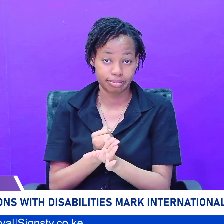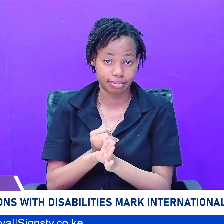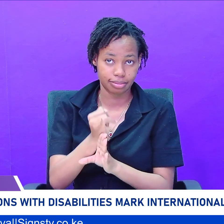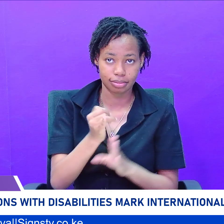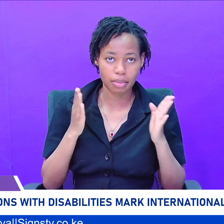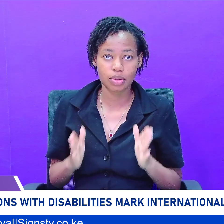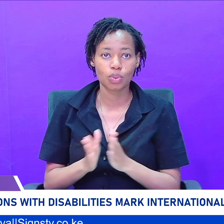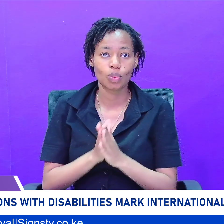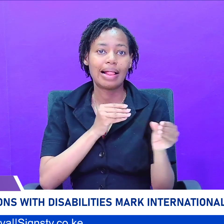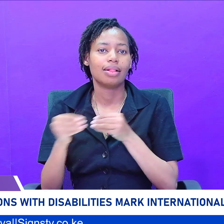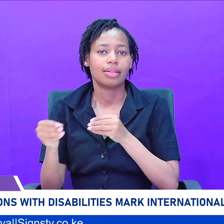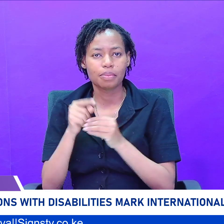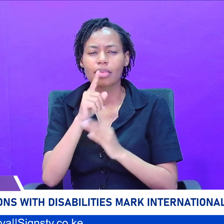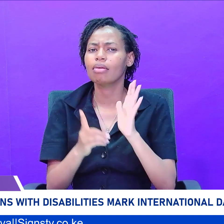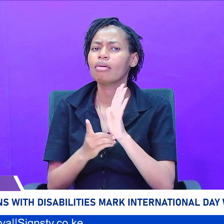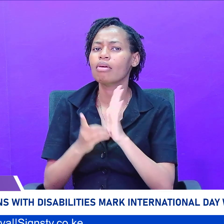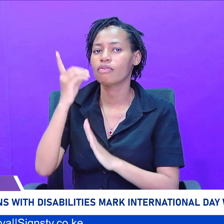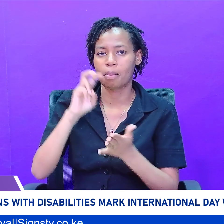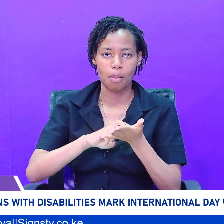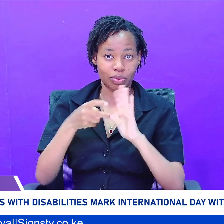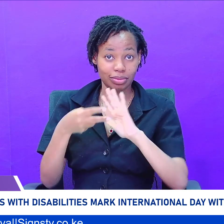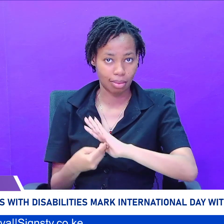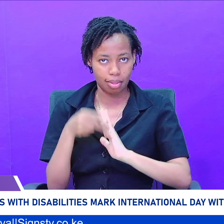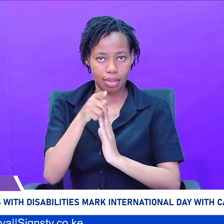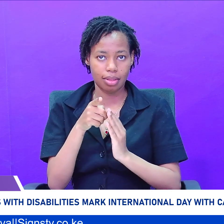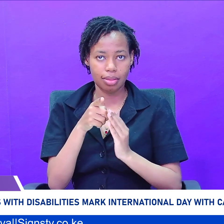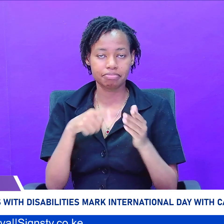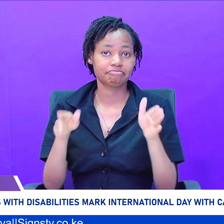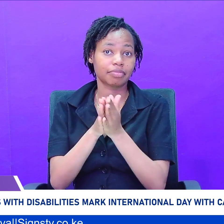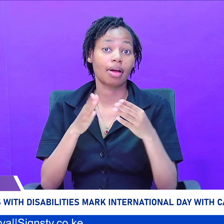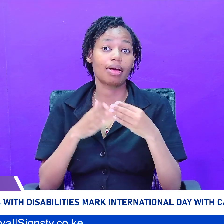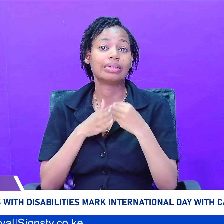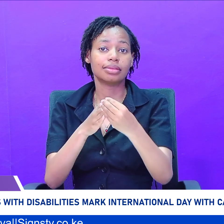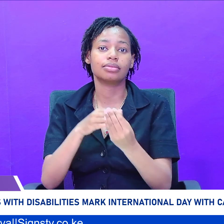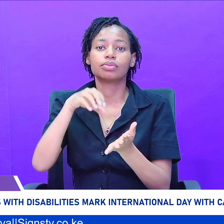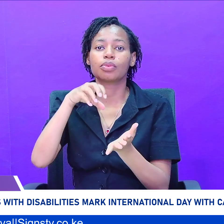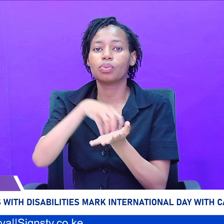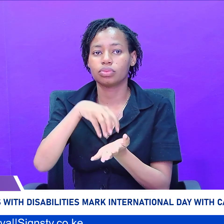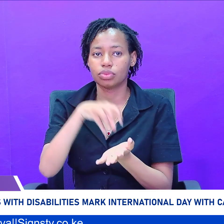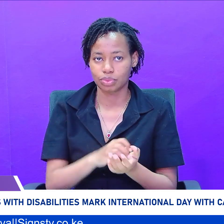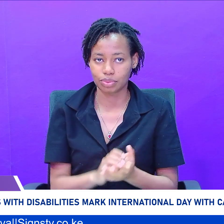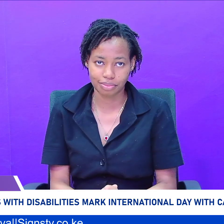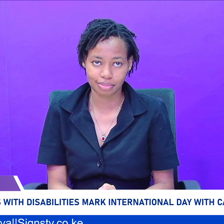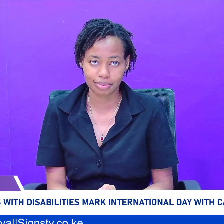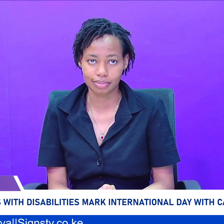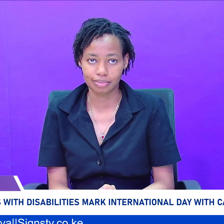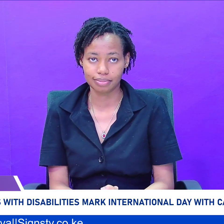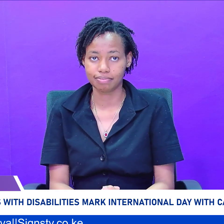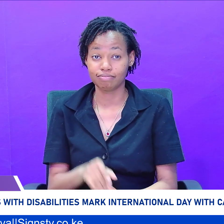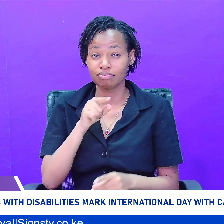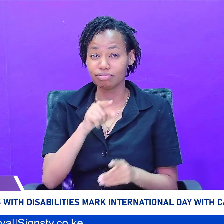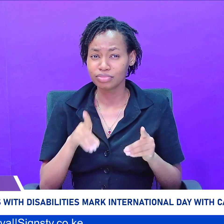and leaders about the urgent need to integrate PWDs into various development projects and